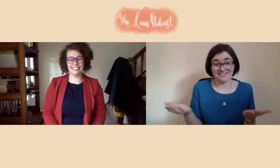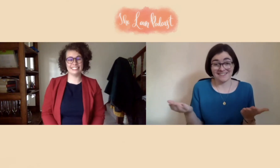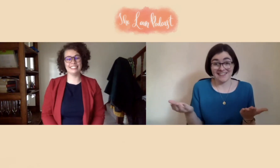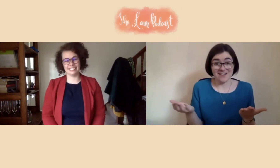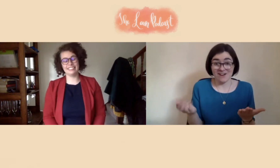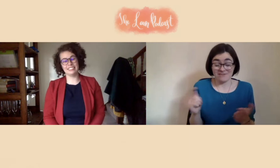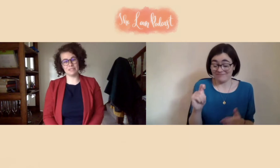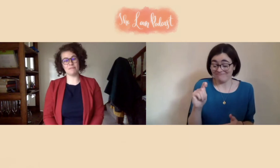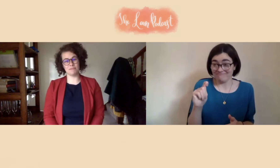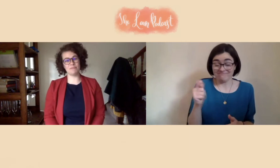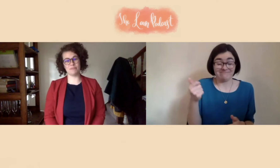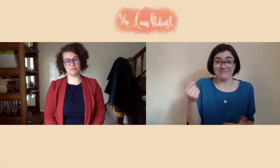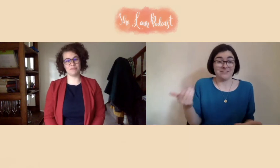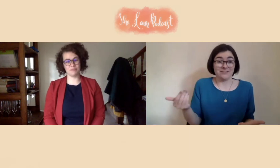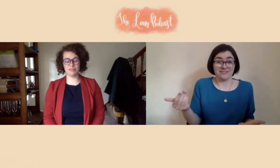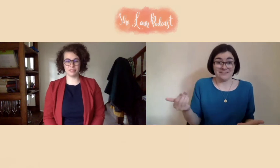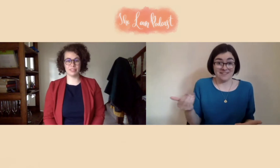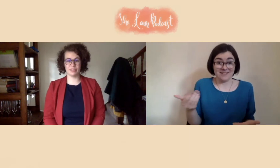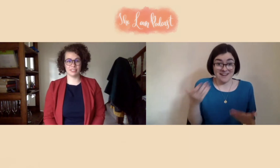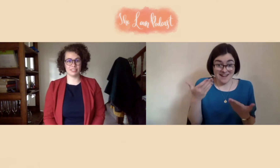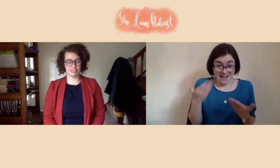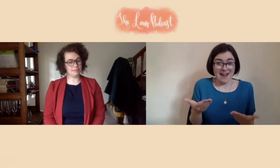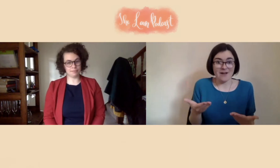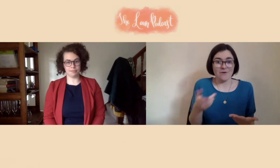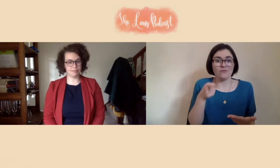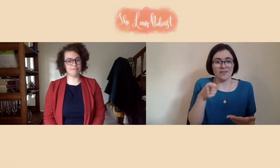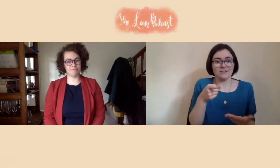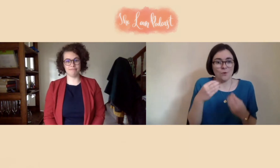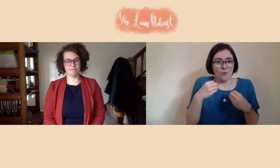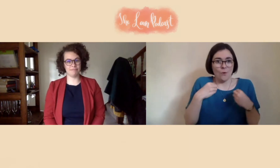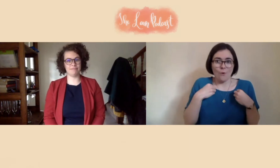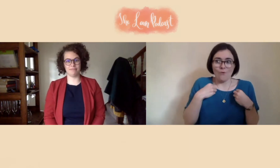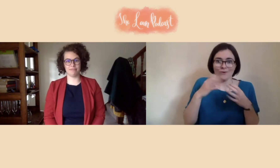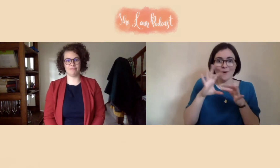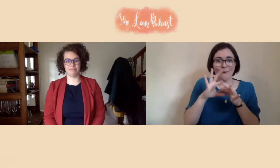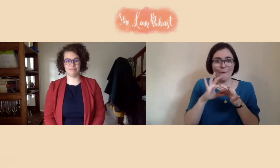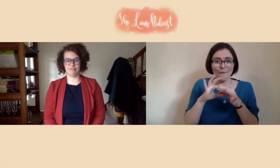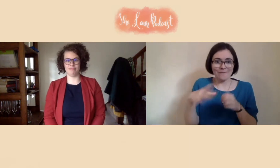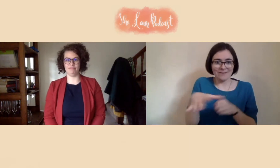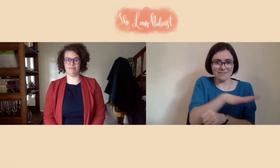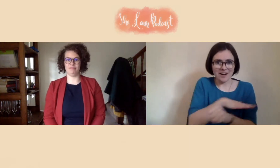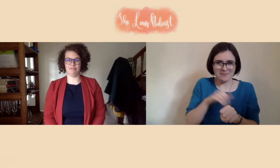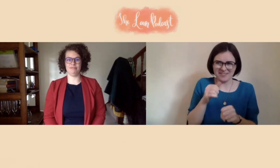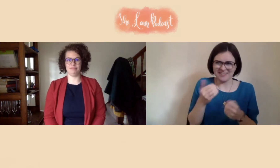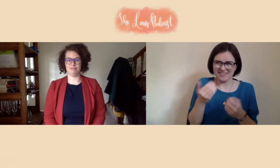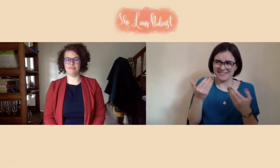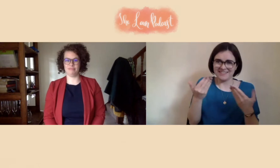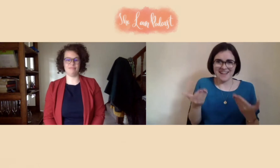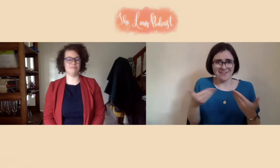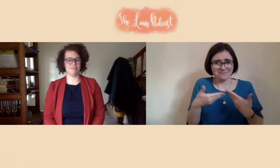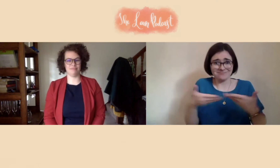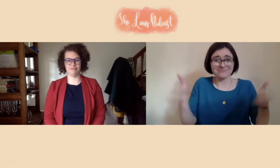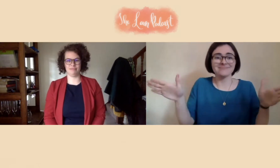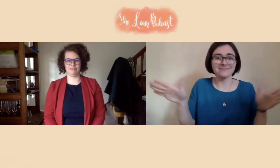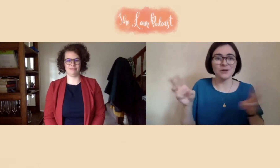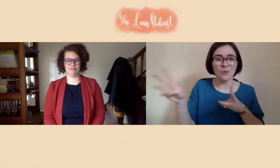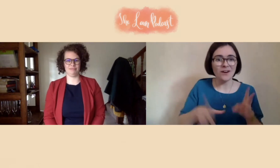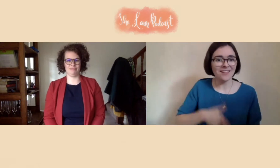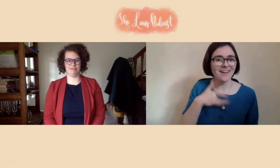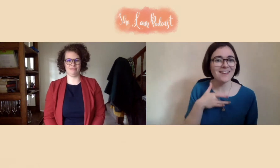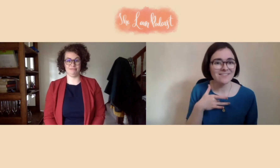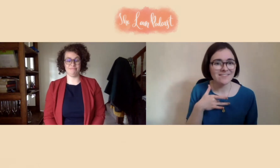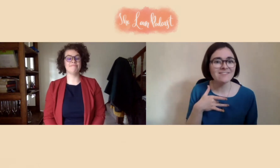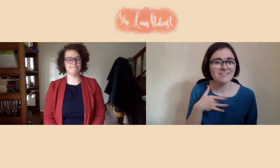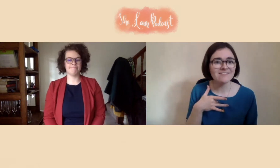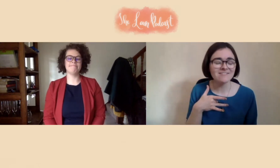So all of a sudden that's kind of your own little home environment has suddenly become your work life as well.